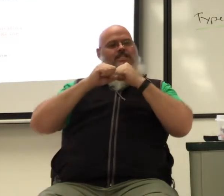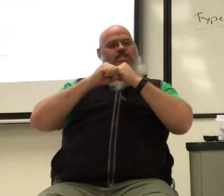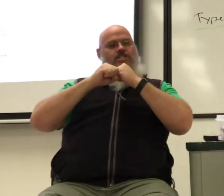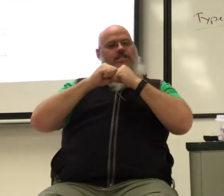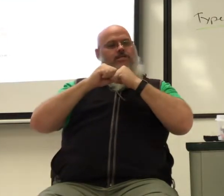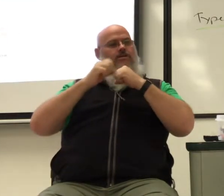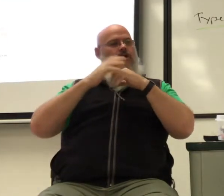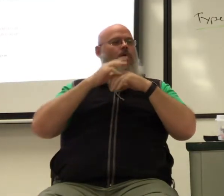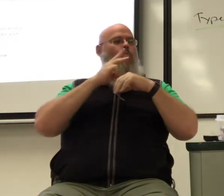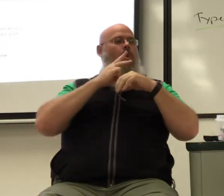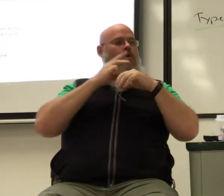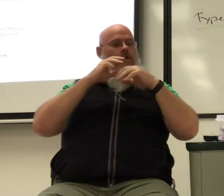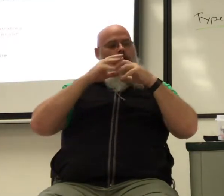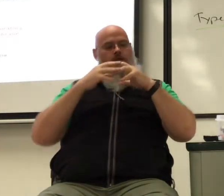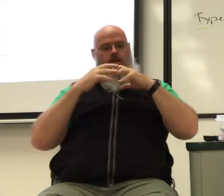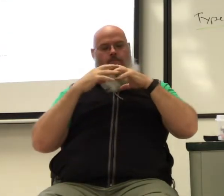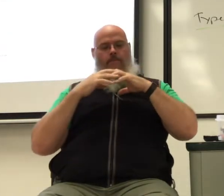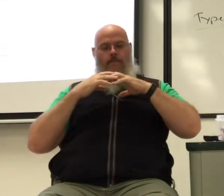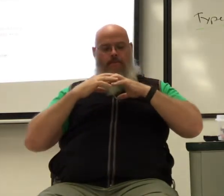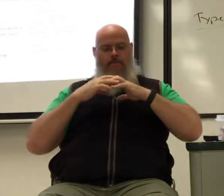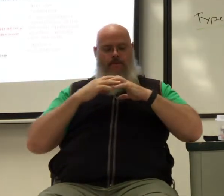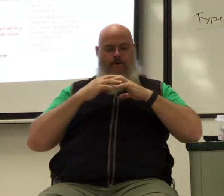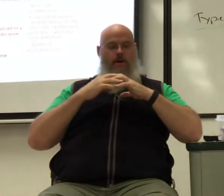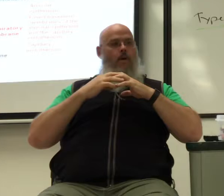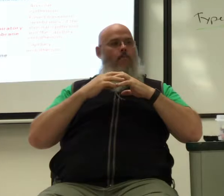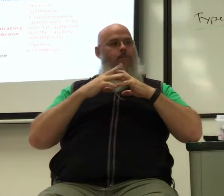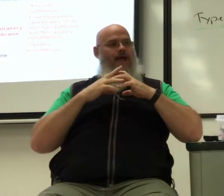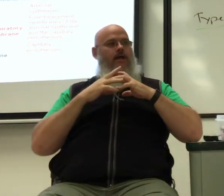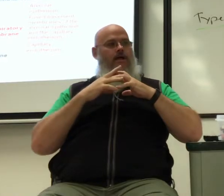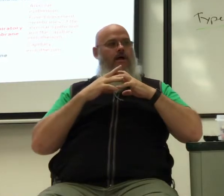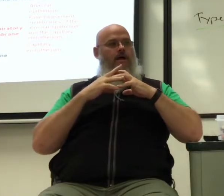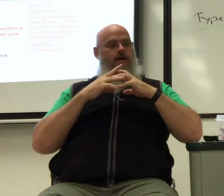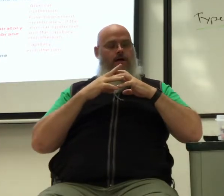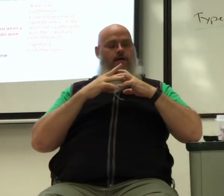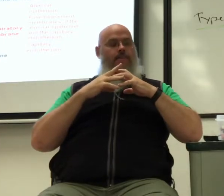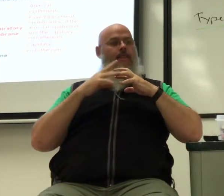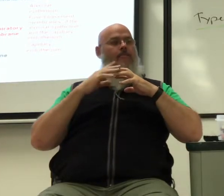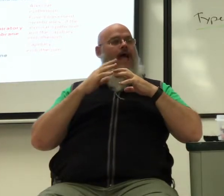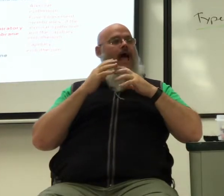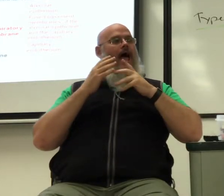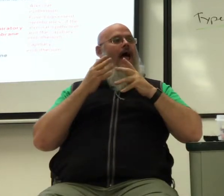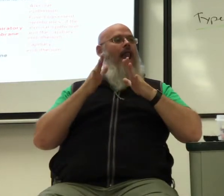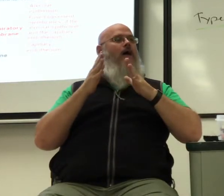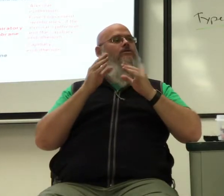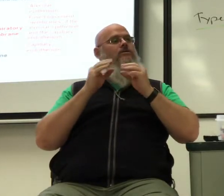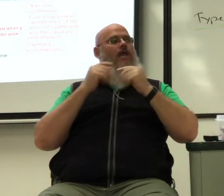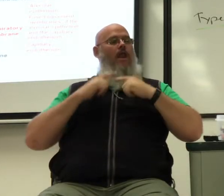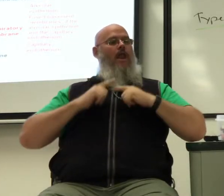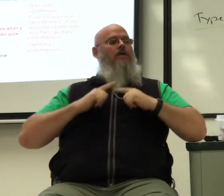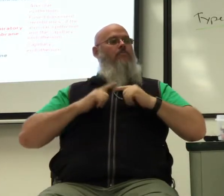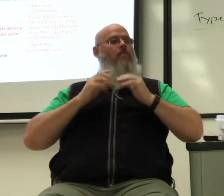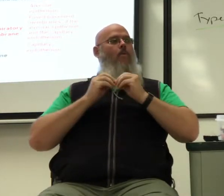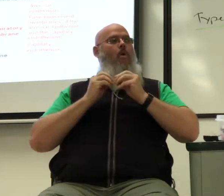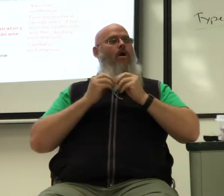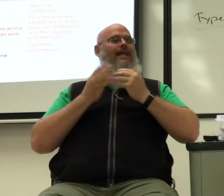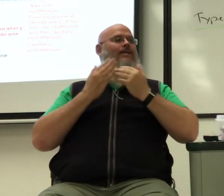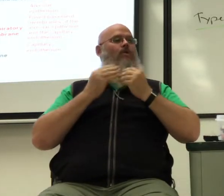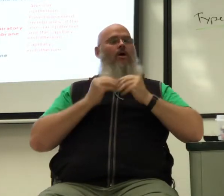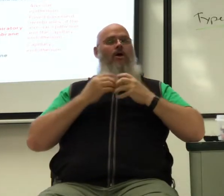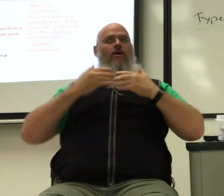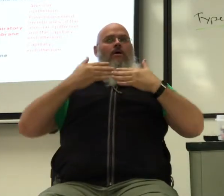lining the alveolar spaces. If you can break that surface tension, it makes the lungs more compliant. They're easier to inflate with